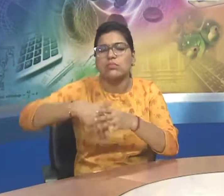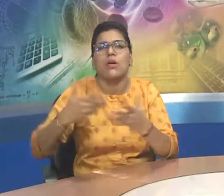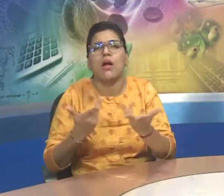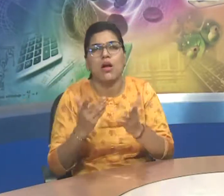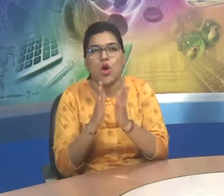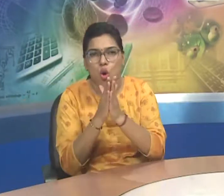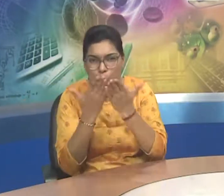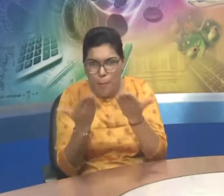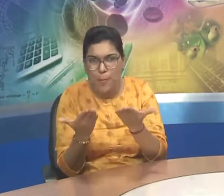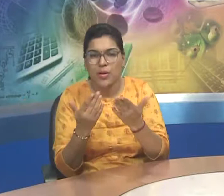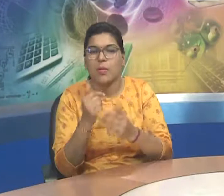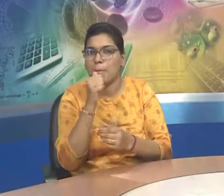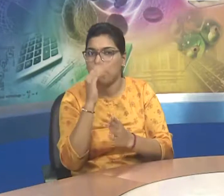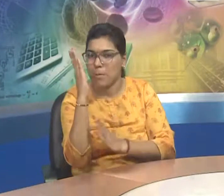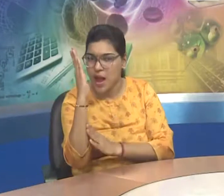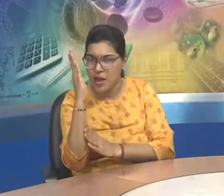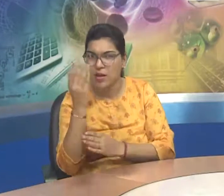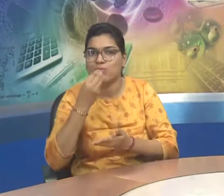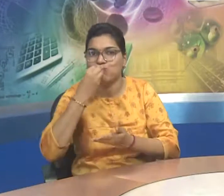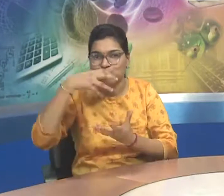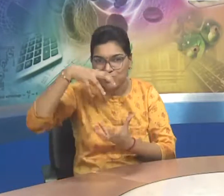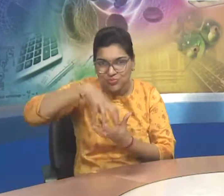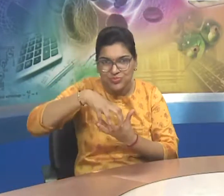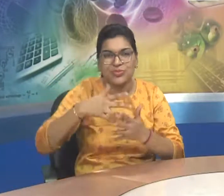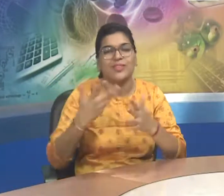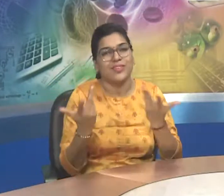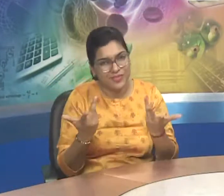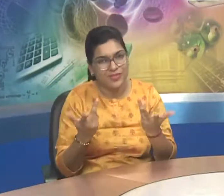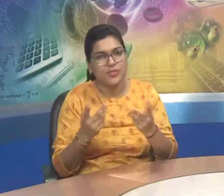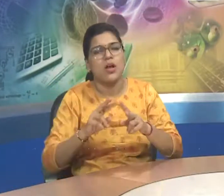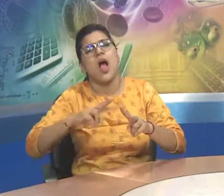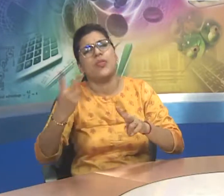Third, not important.